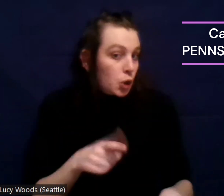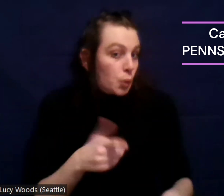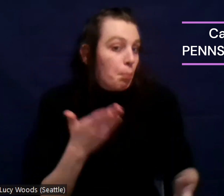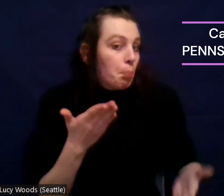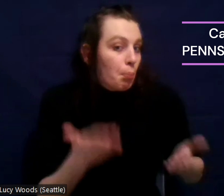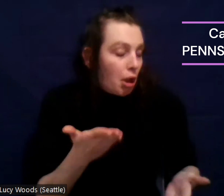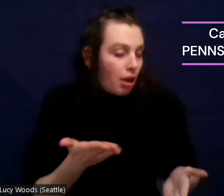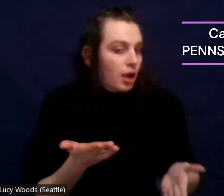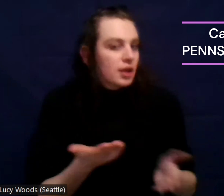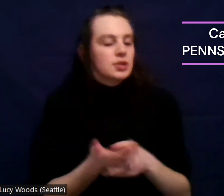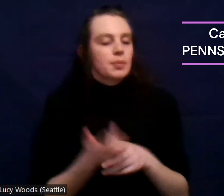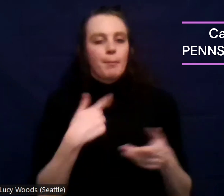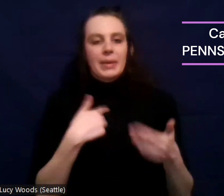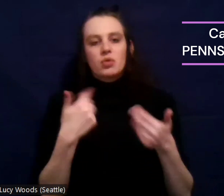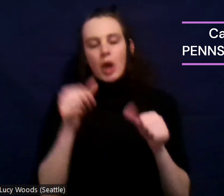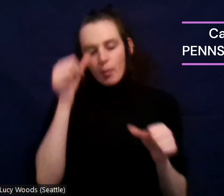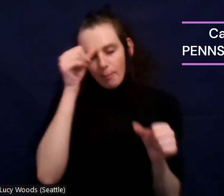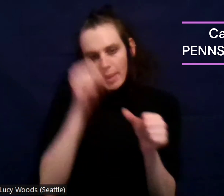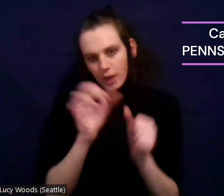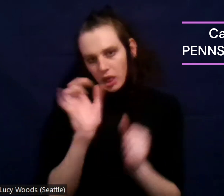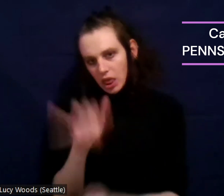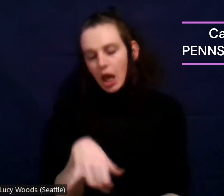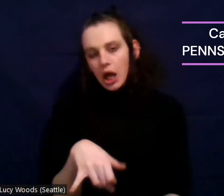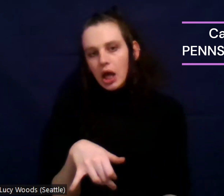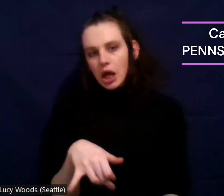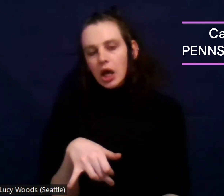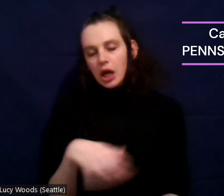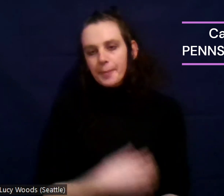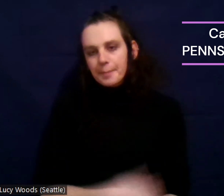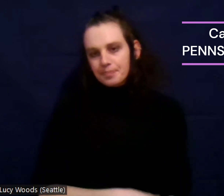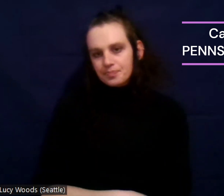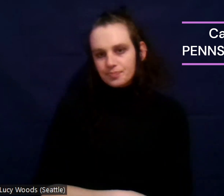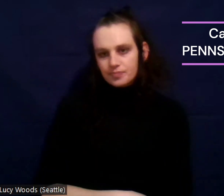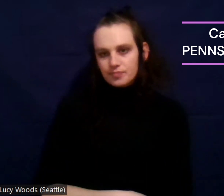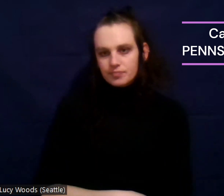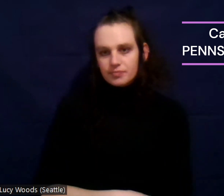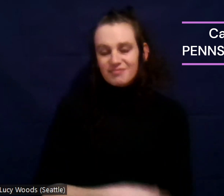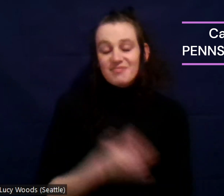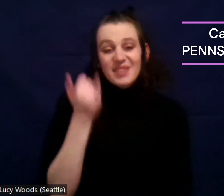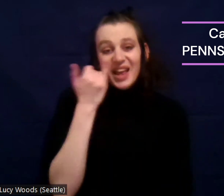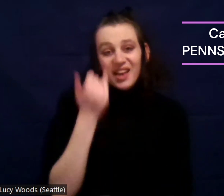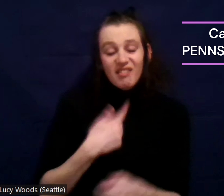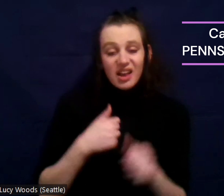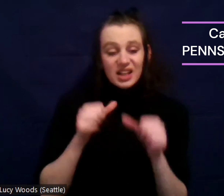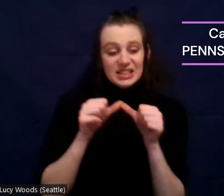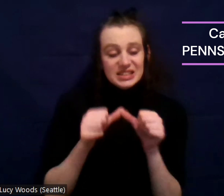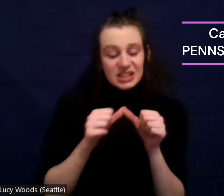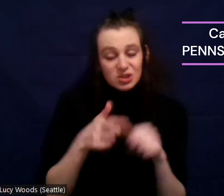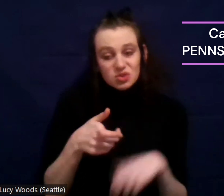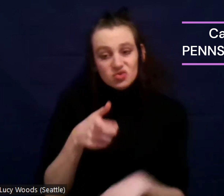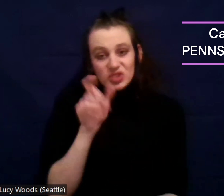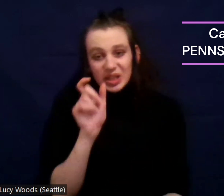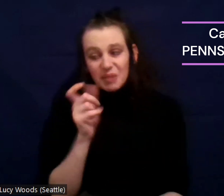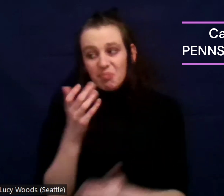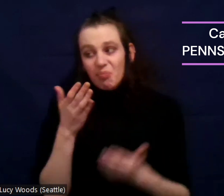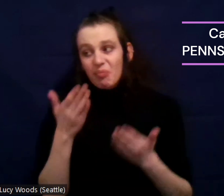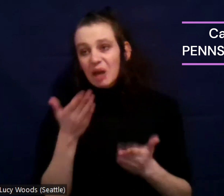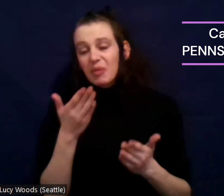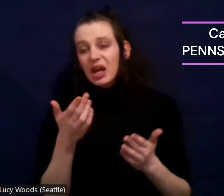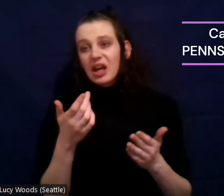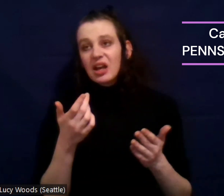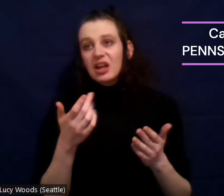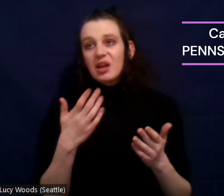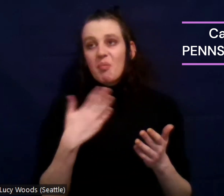always try to keep in, you know, check for me because, if I did continue on that path, like maybe I would have gotten to those